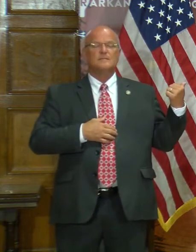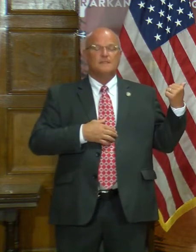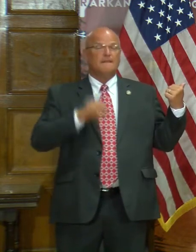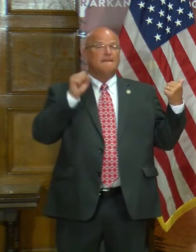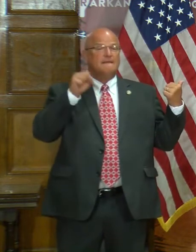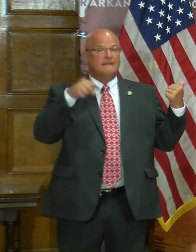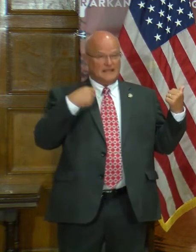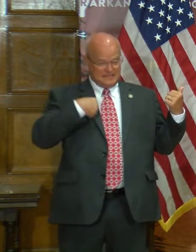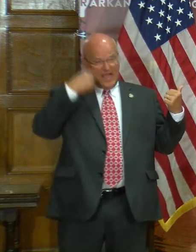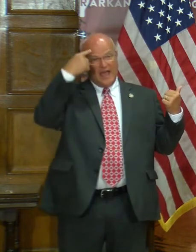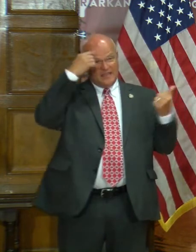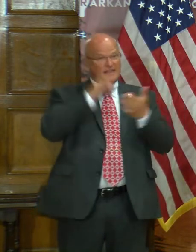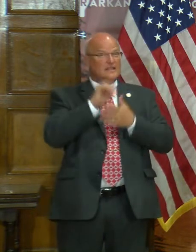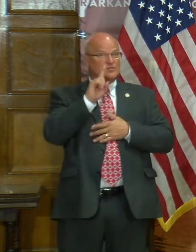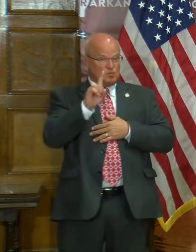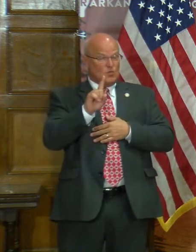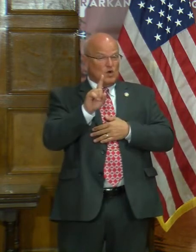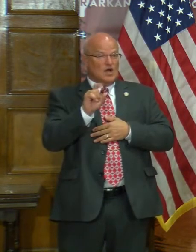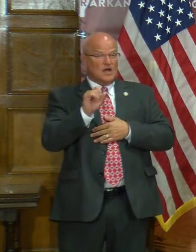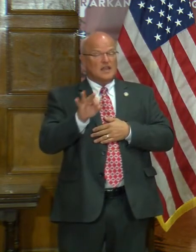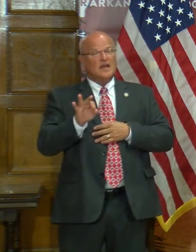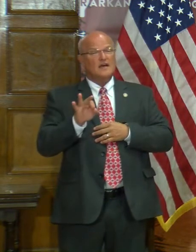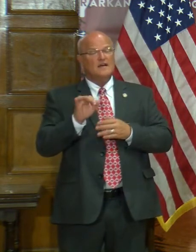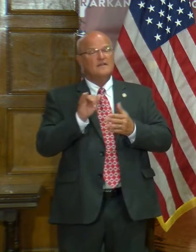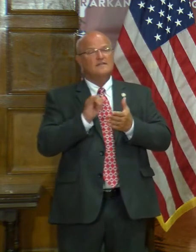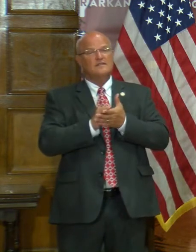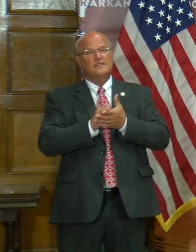Yes, I think that is one of the